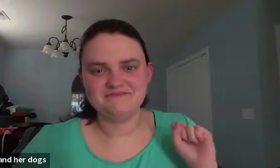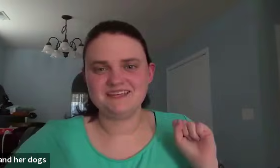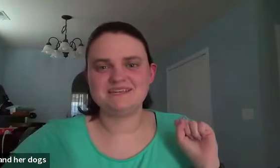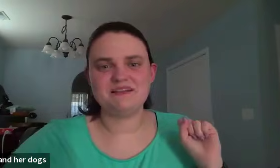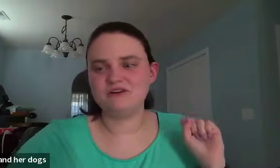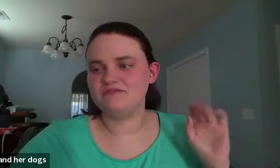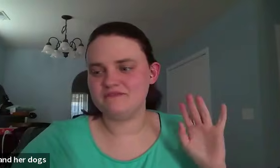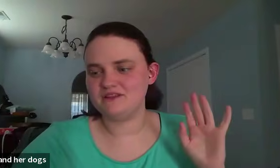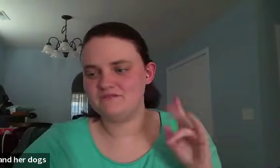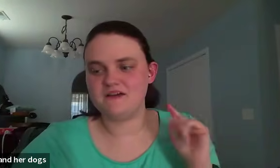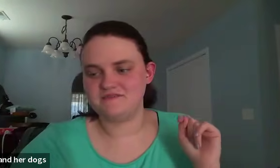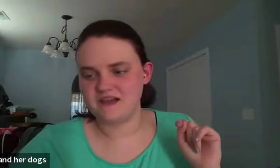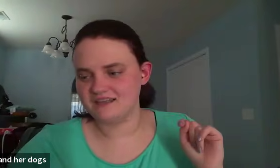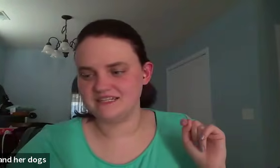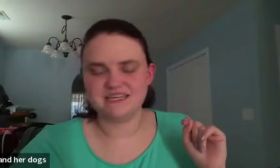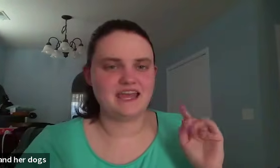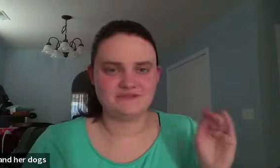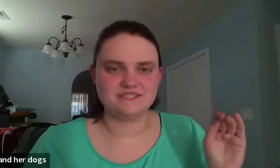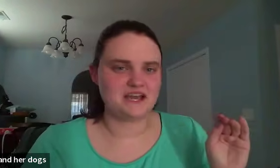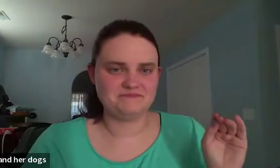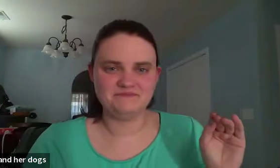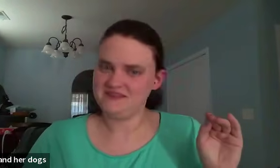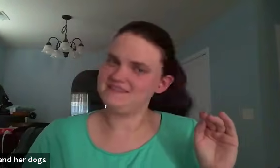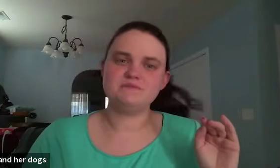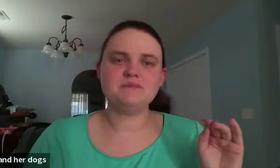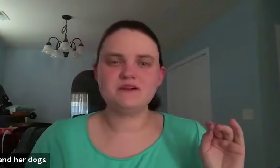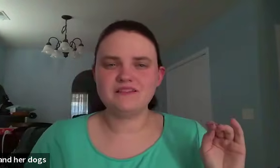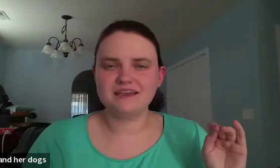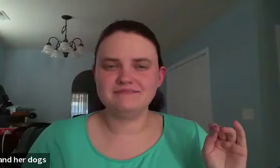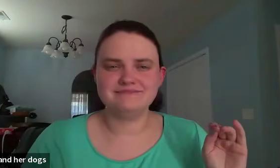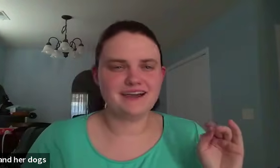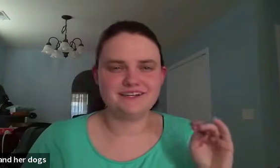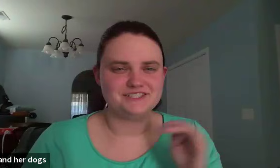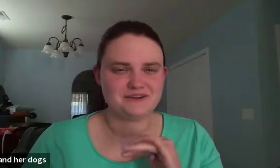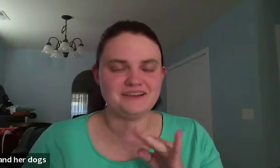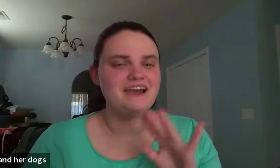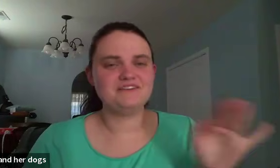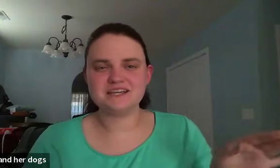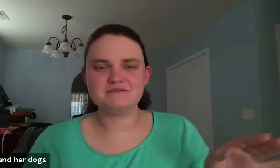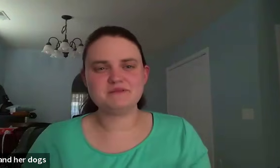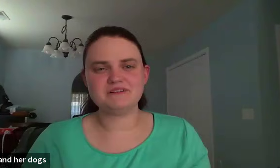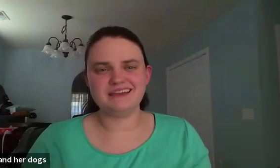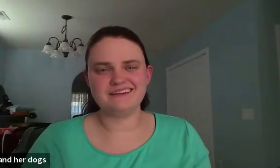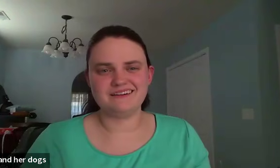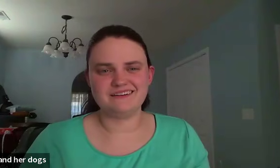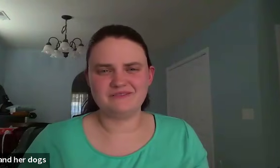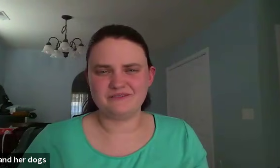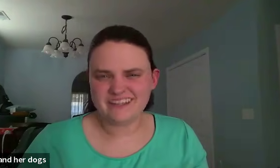Okay. That's like my little favorite little fun fact. I say it every time. Some people are like, nah, you're joking. Other times people are like,